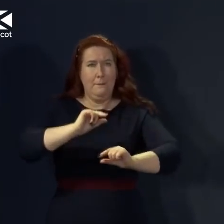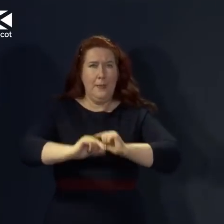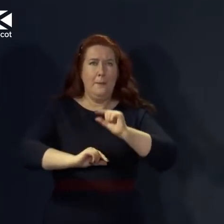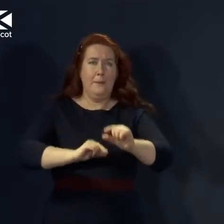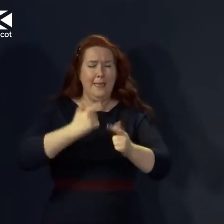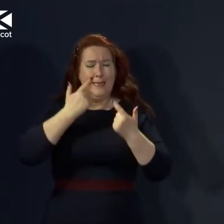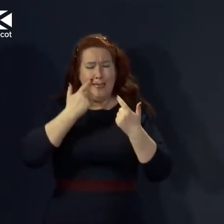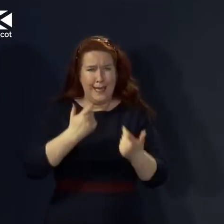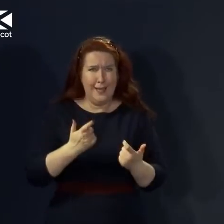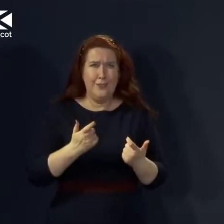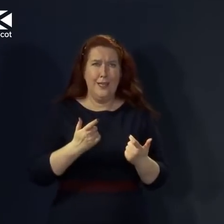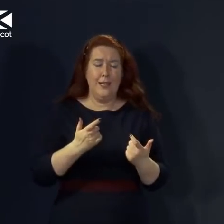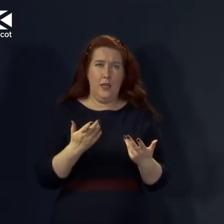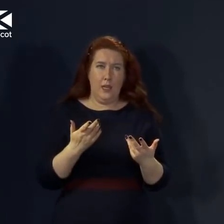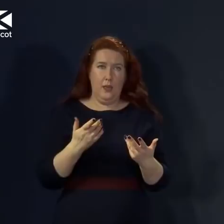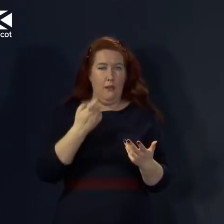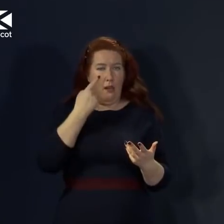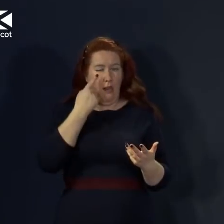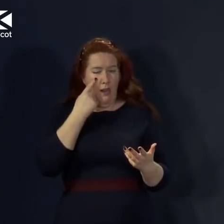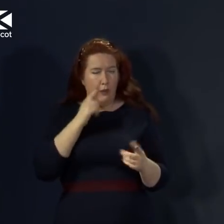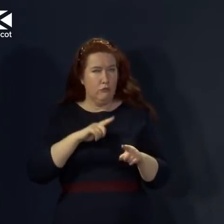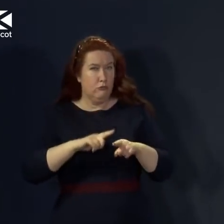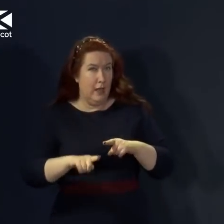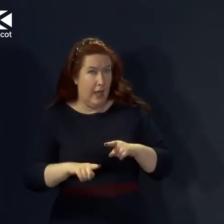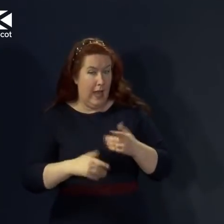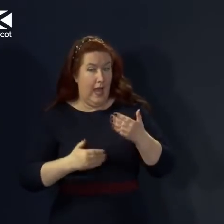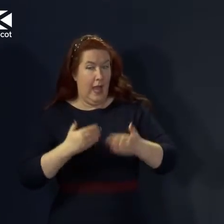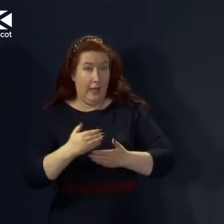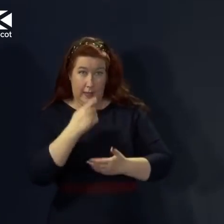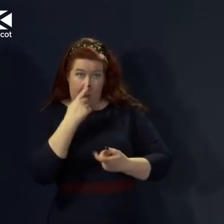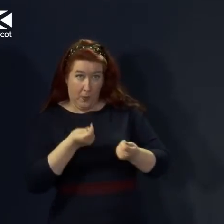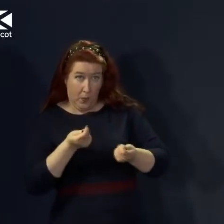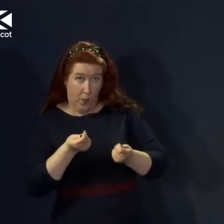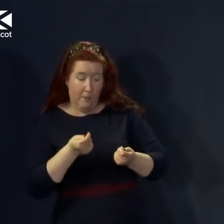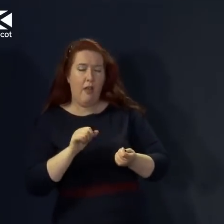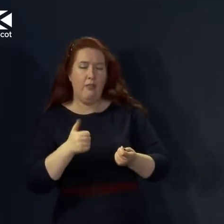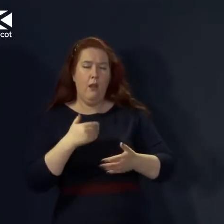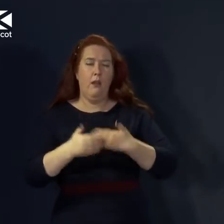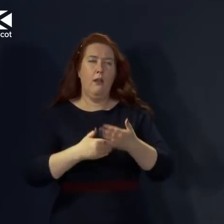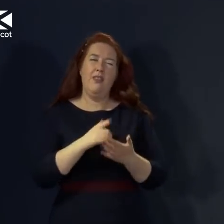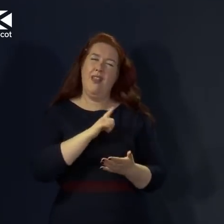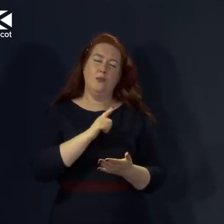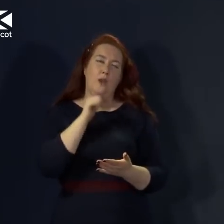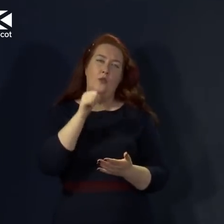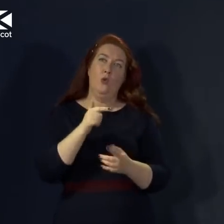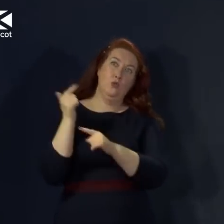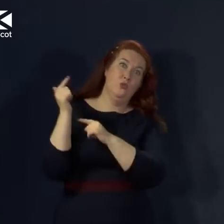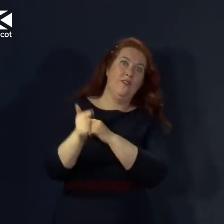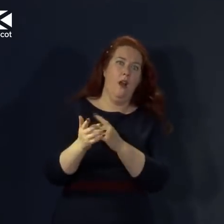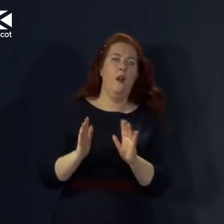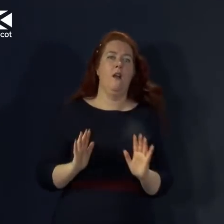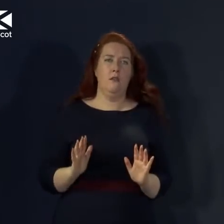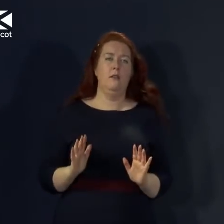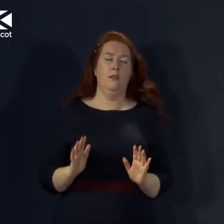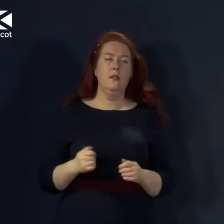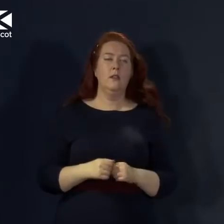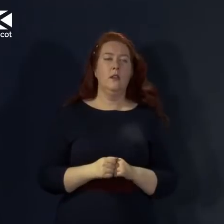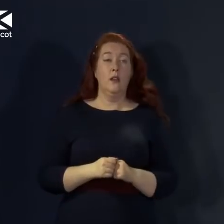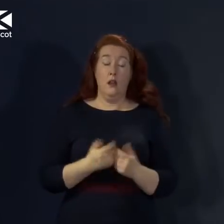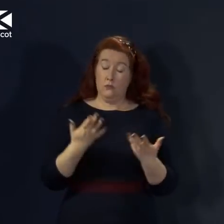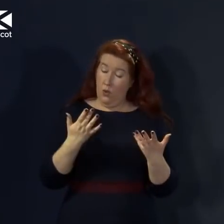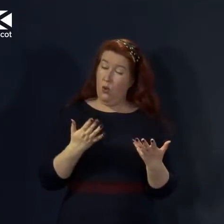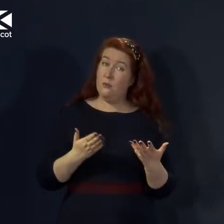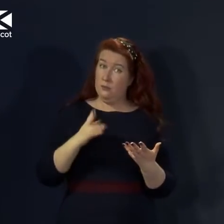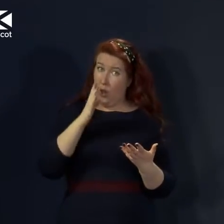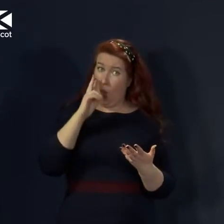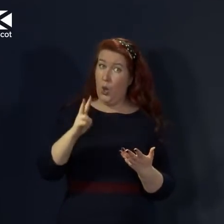carefully, putting our toe in the water, making sure that we can cope with that before we go too far. So I suspect all things going as well as we